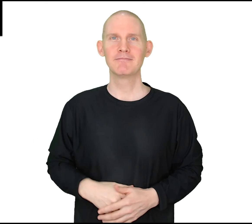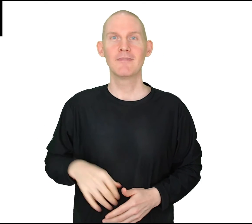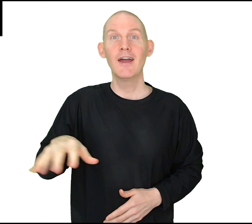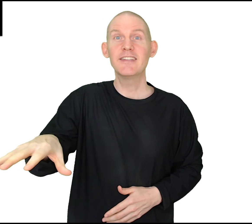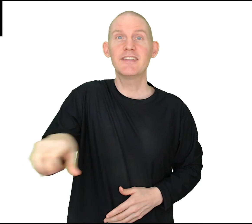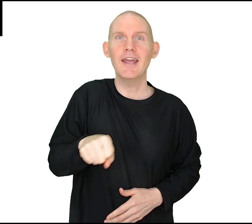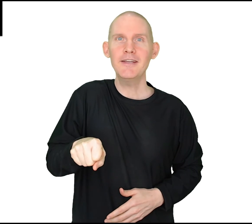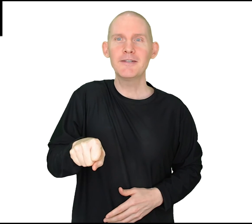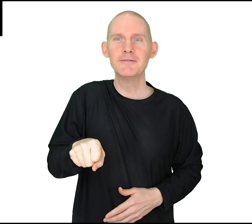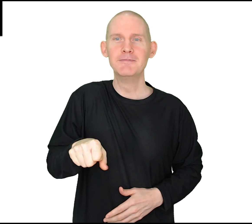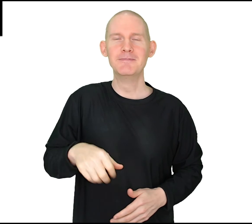Take.